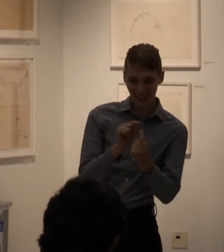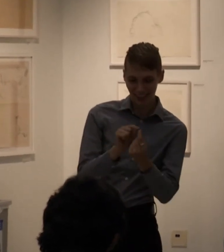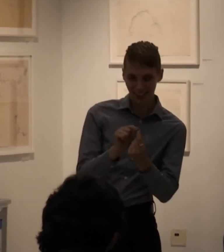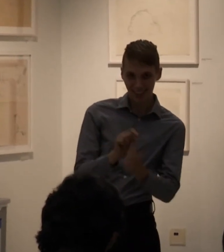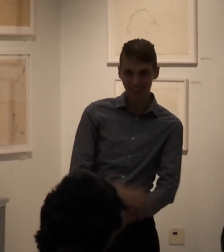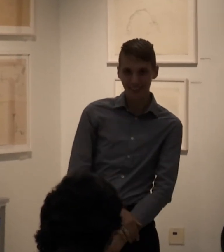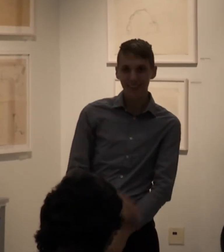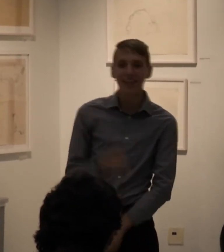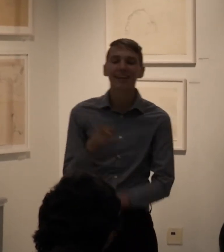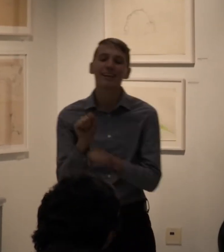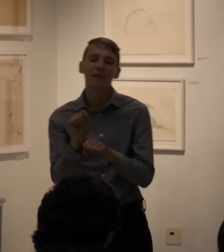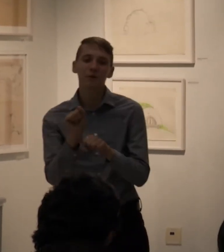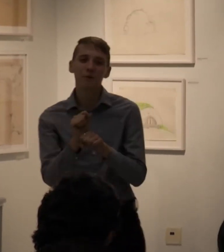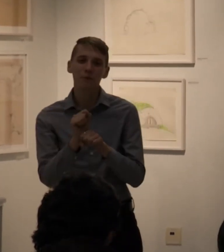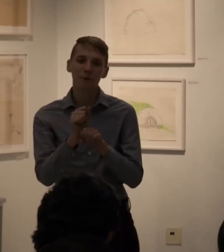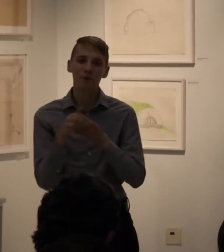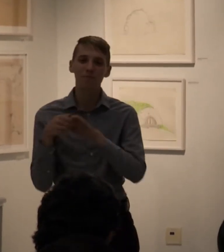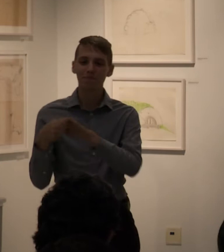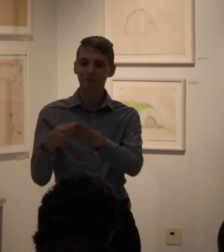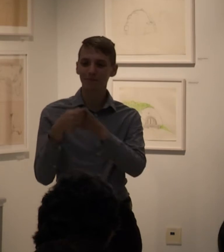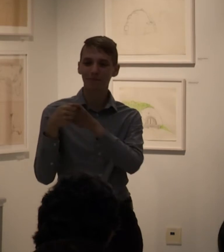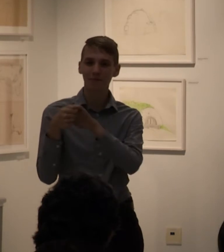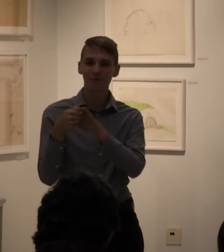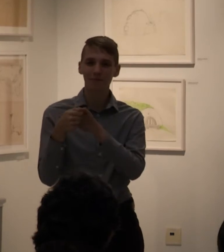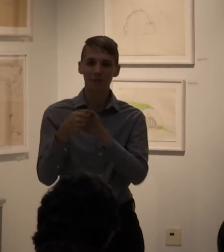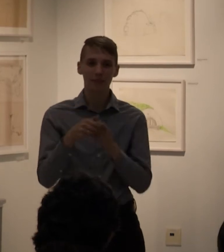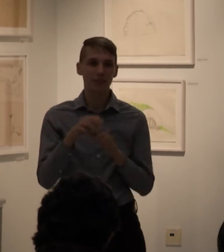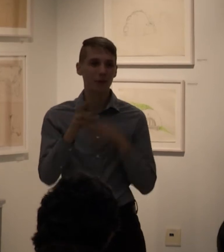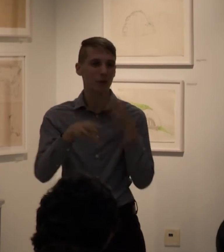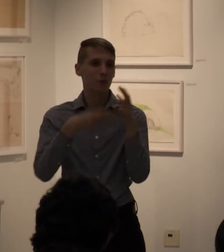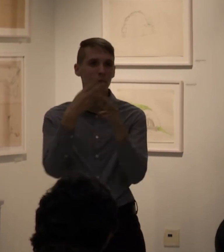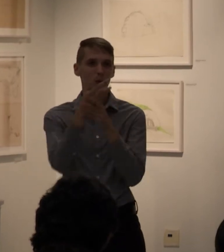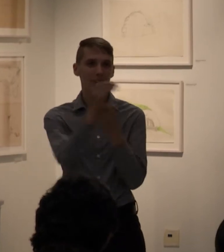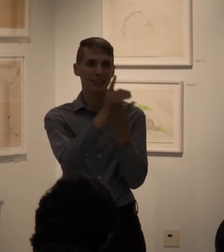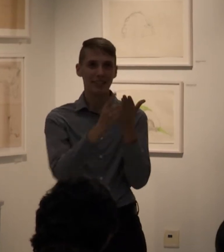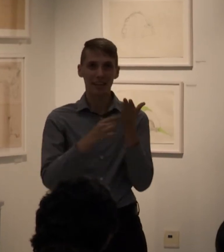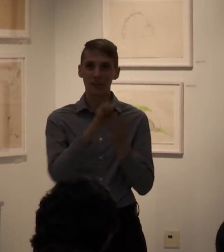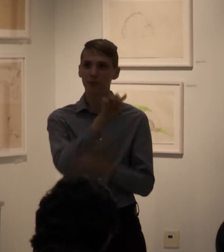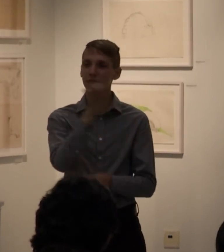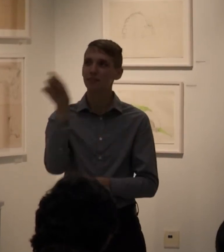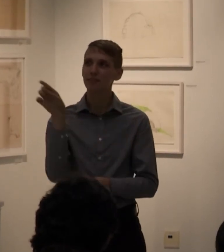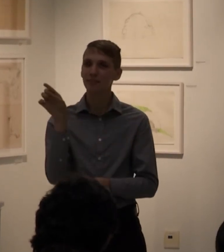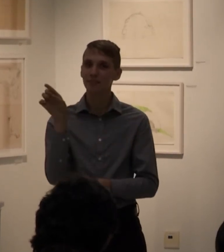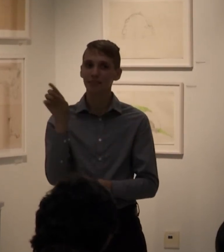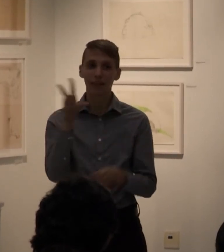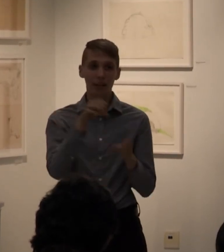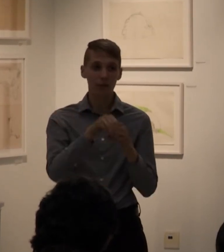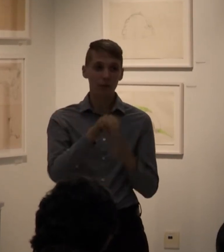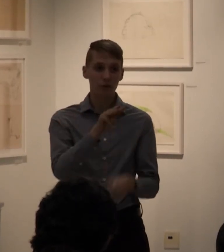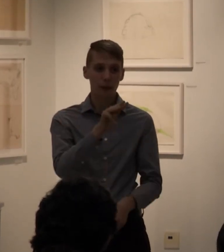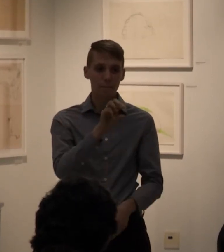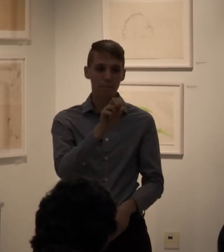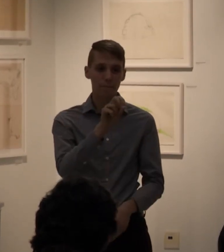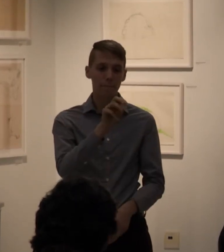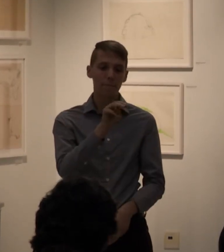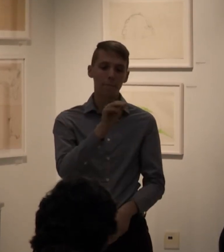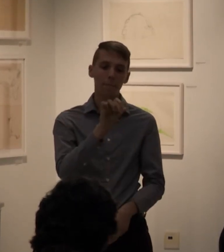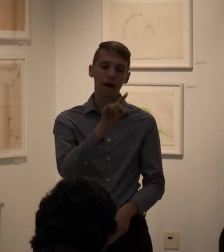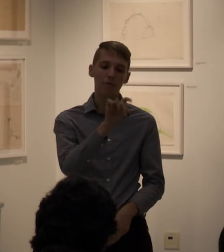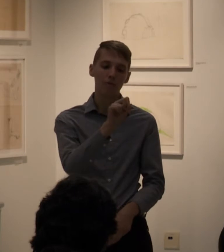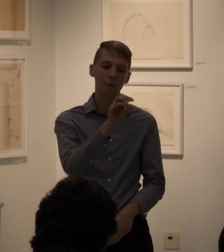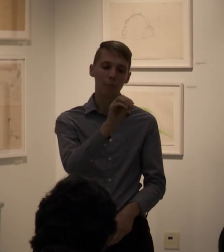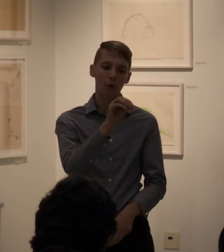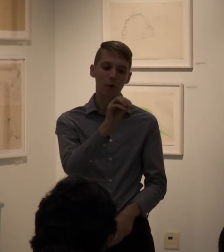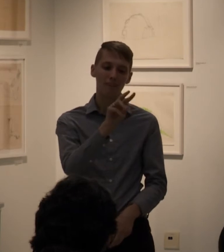Alan has collaborated with some of the world's leading designers and architects. These include Massimo Vignelli, Philippe Starck,